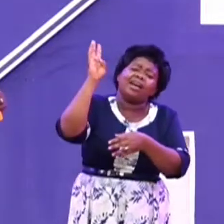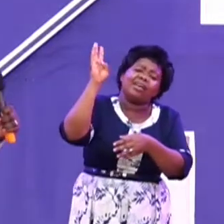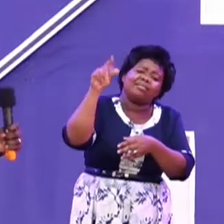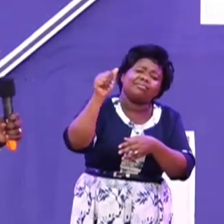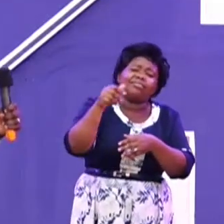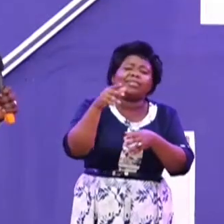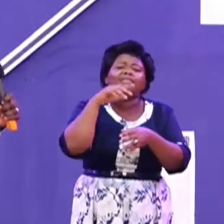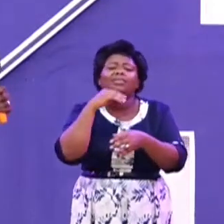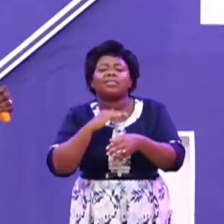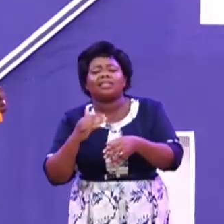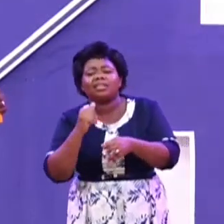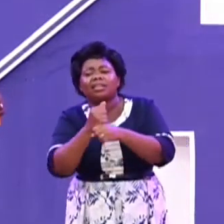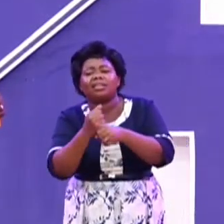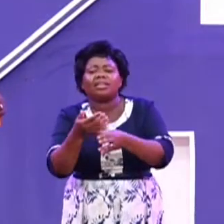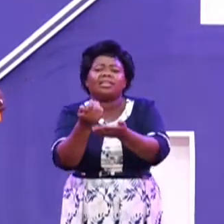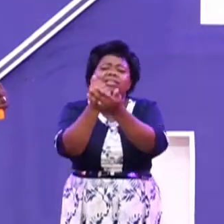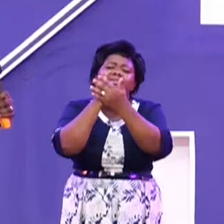Afua, help me.